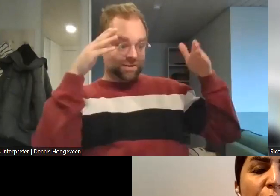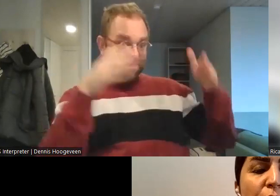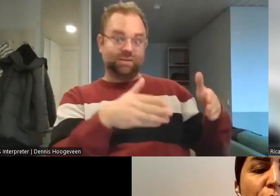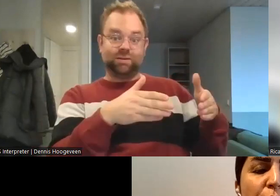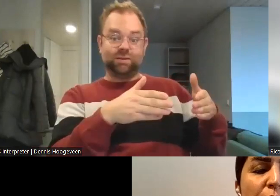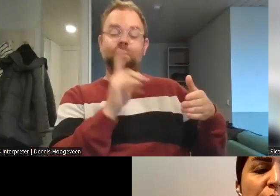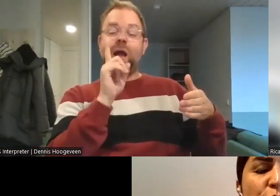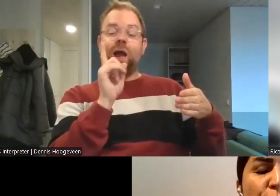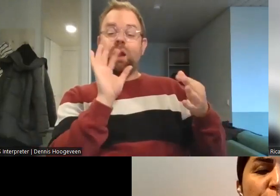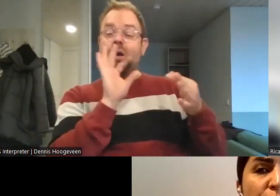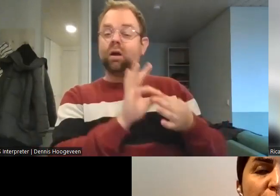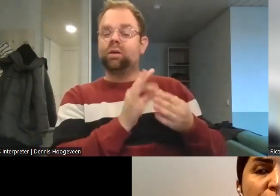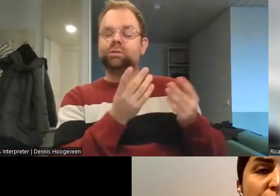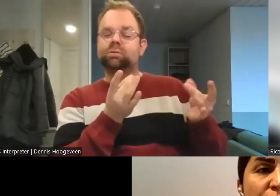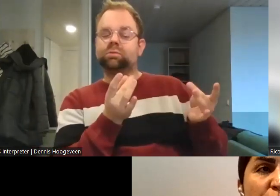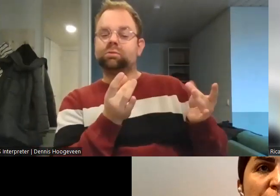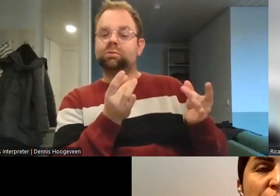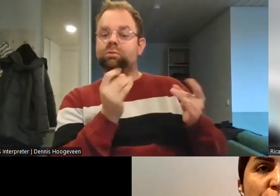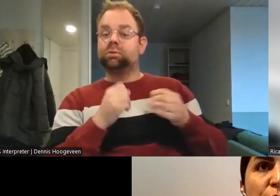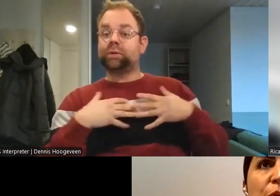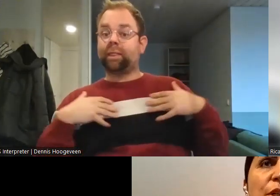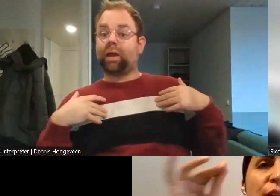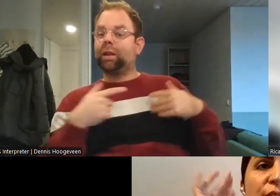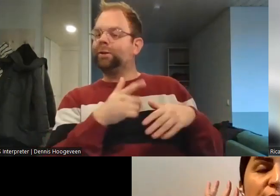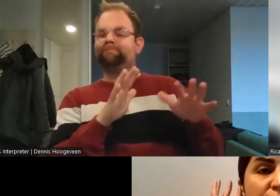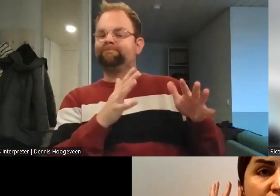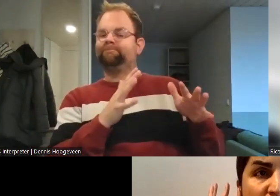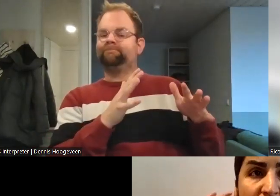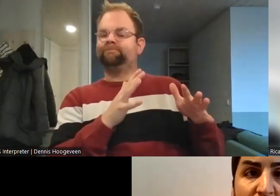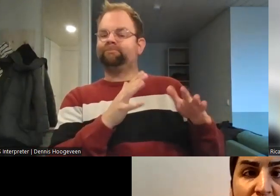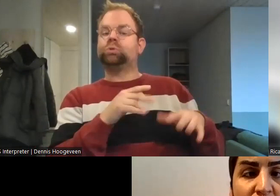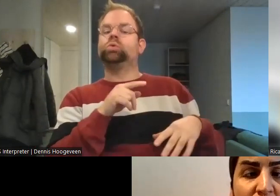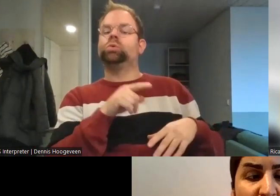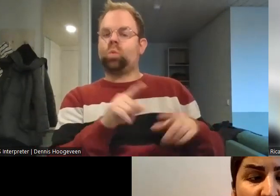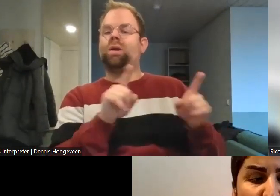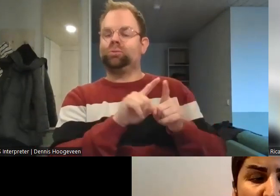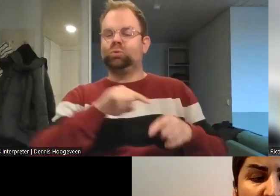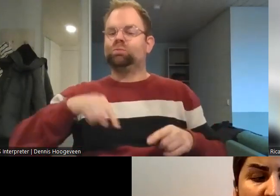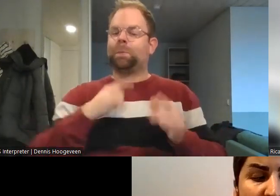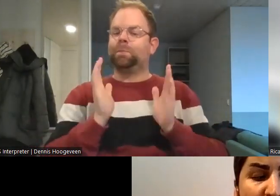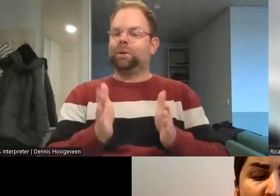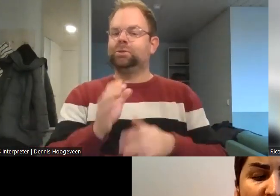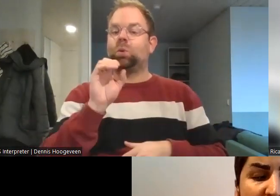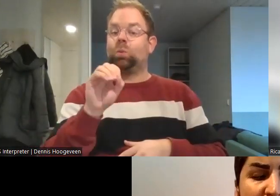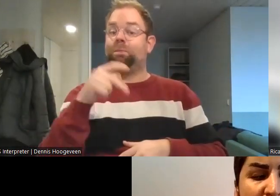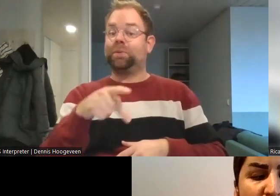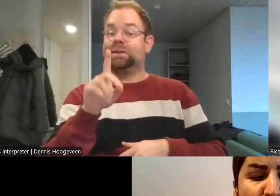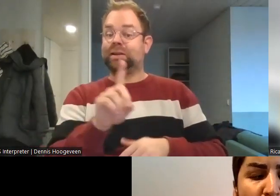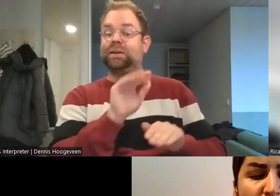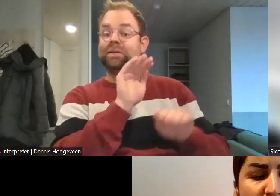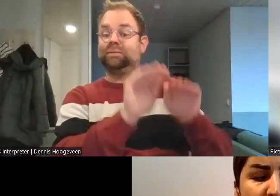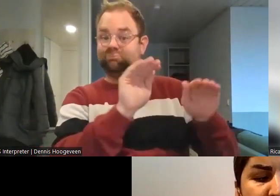OPDs or also projects to support refugees with disabilities to be more gender sensitive. In terms of the